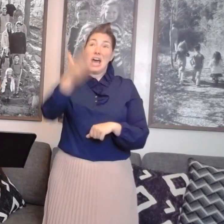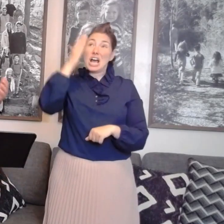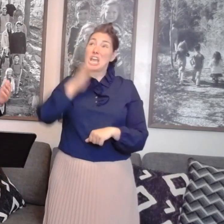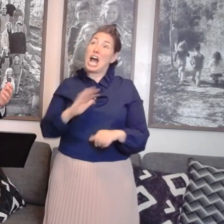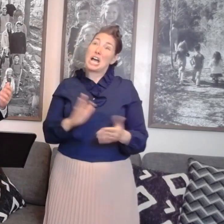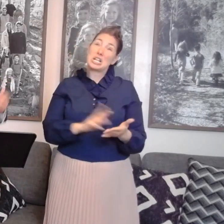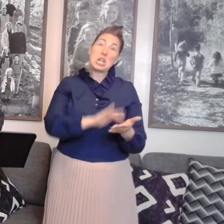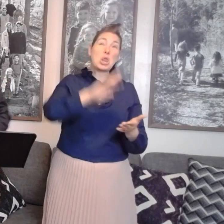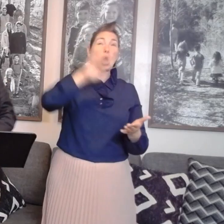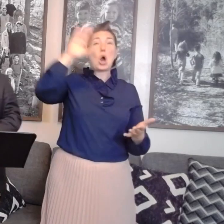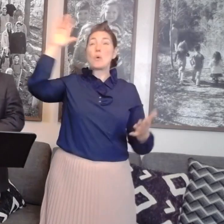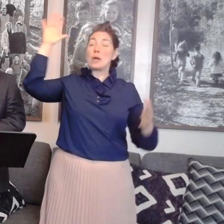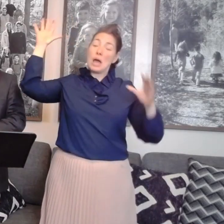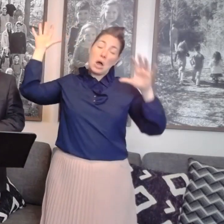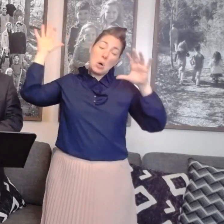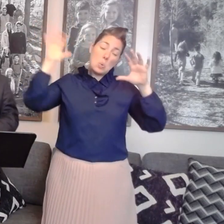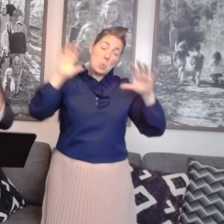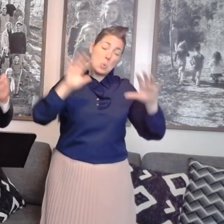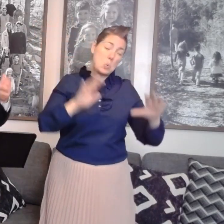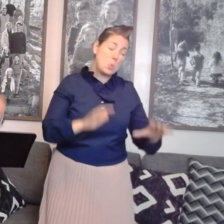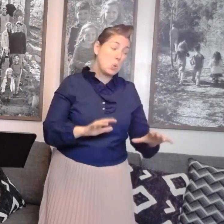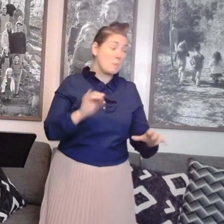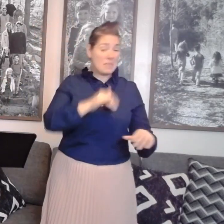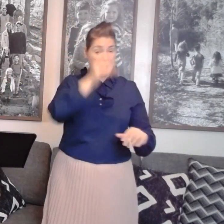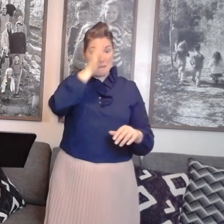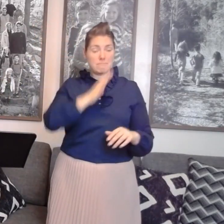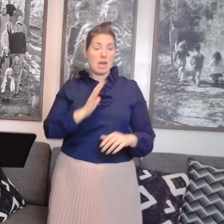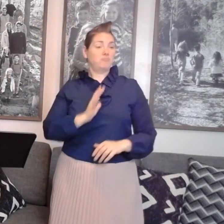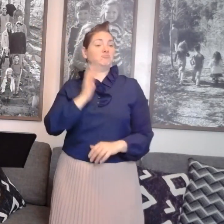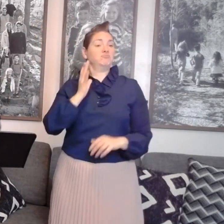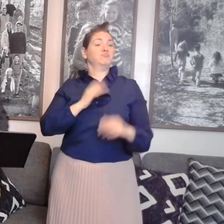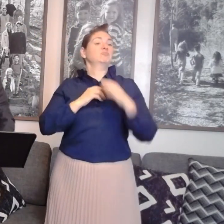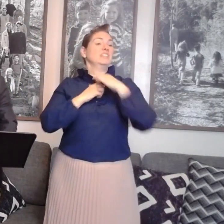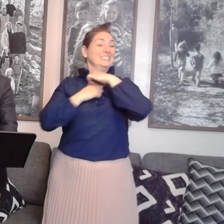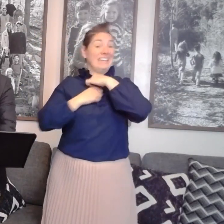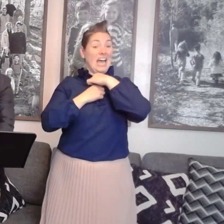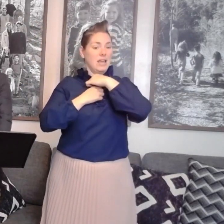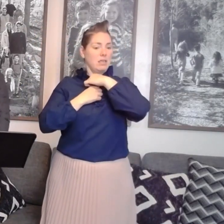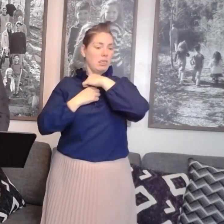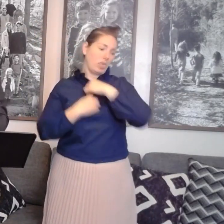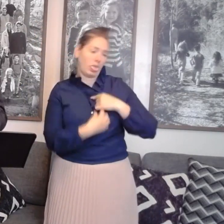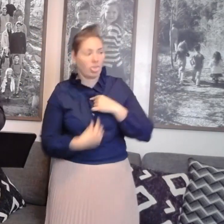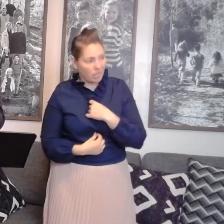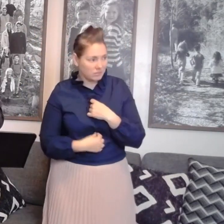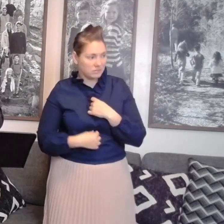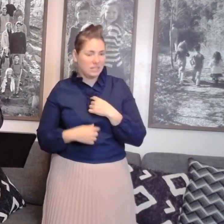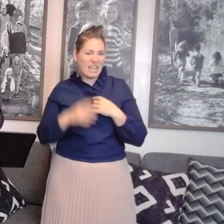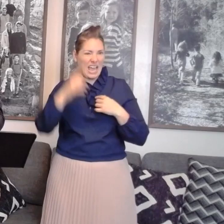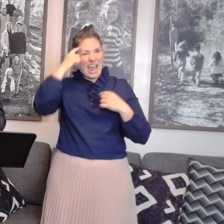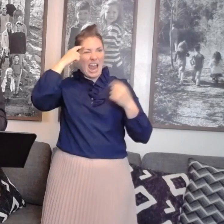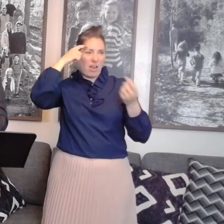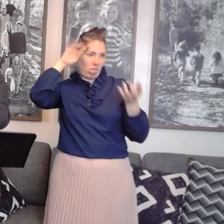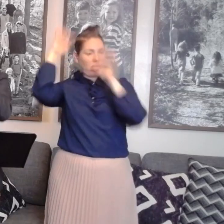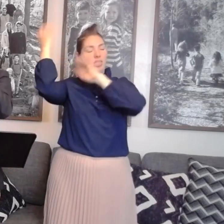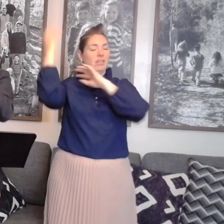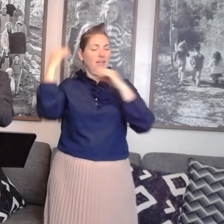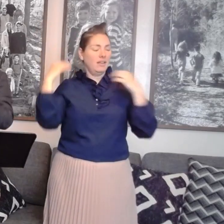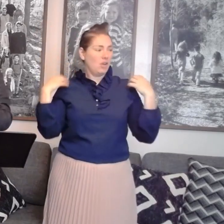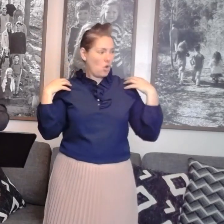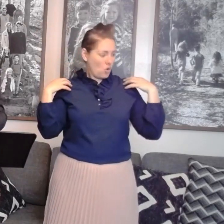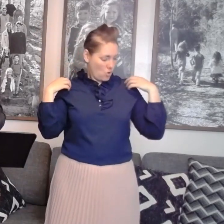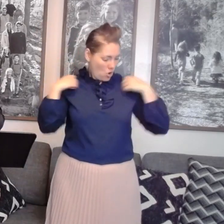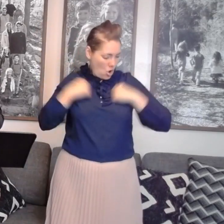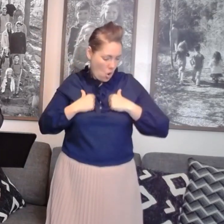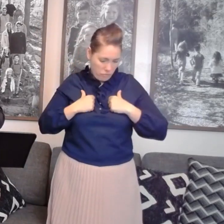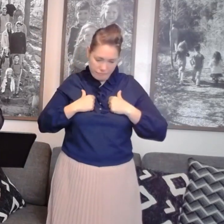his tie was loose, his hair was disheveled, his coat was wrinkled. And they got on the elevator that night to go up to their